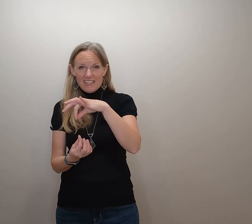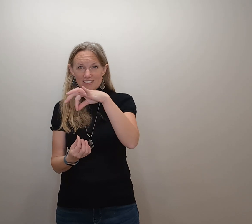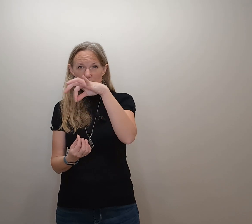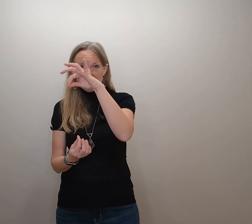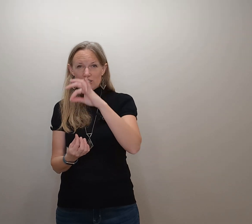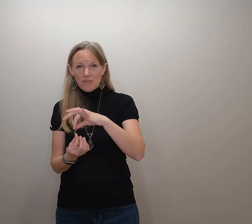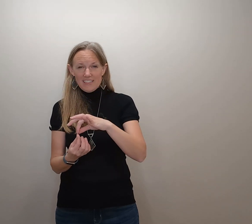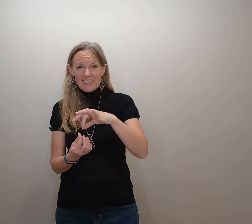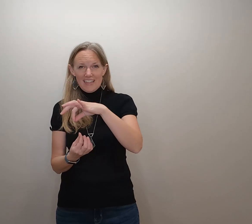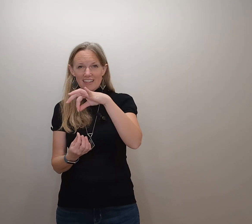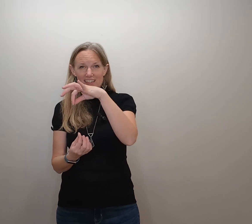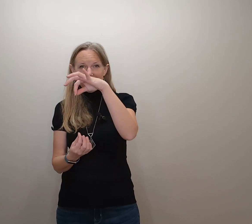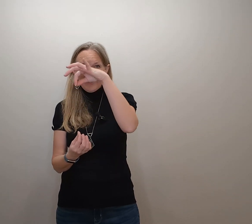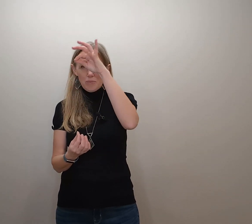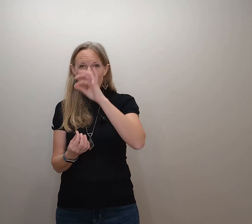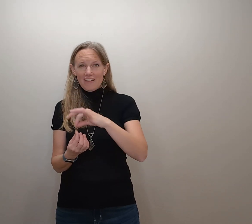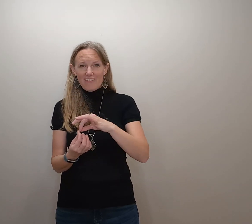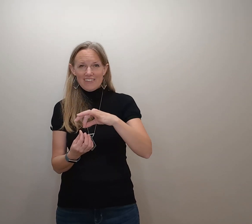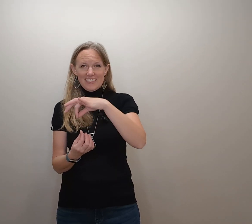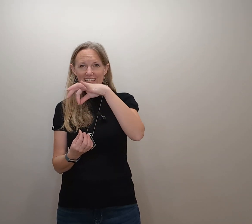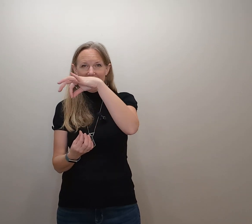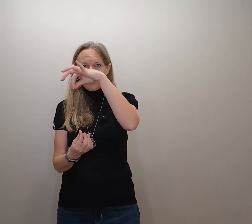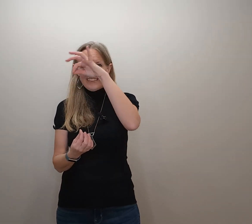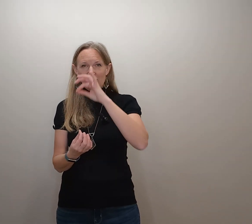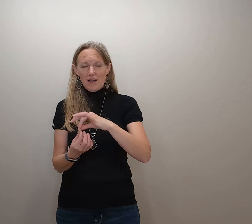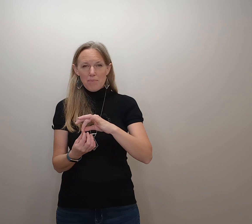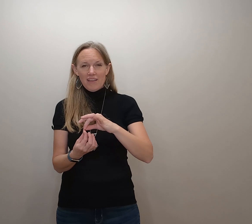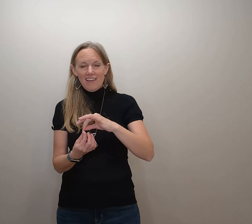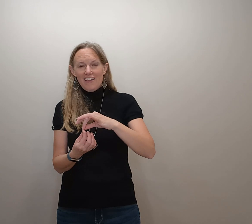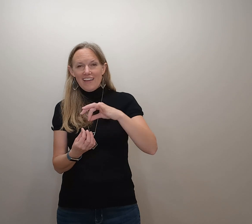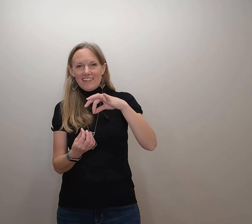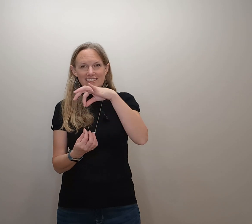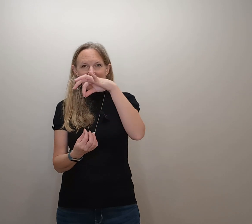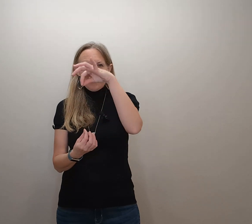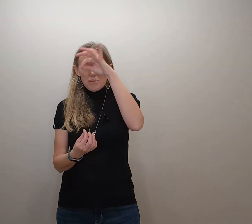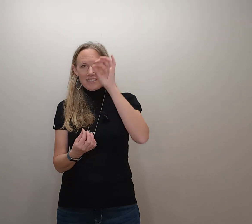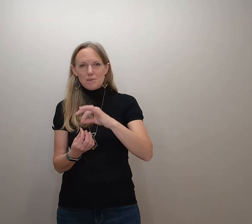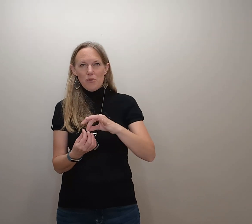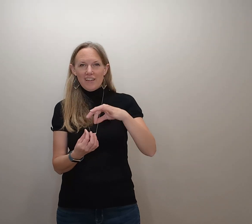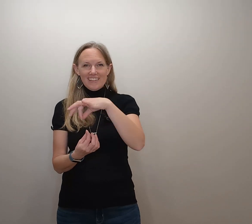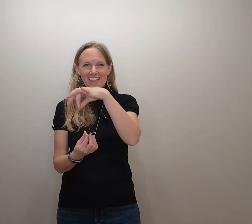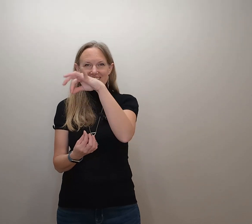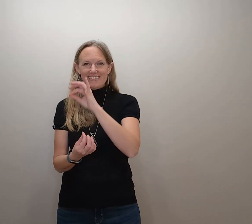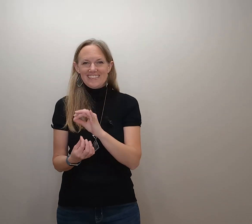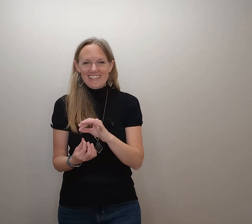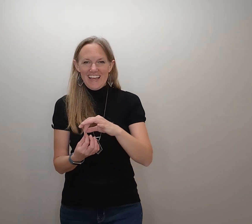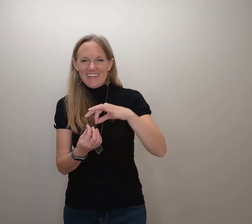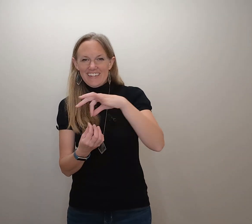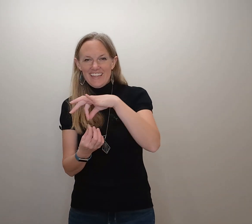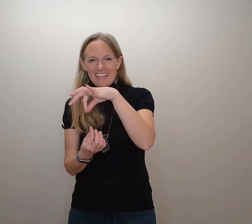and it's almost showing like that little bit when you see a candle go up and you see that little bit of smoke. That's how you sign that one.